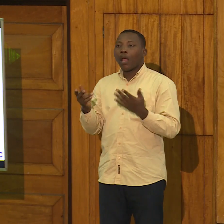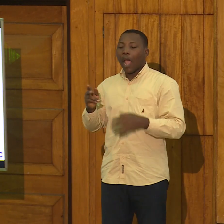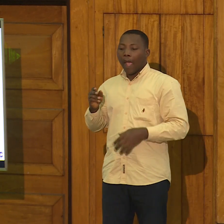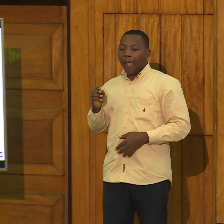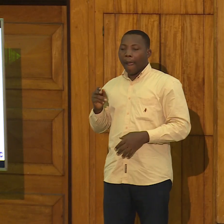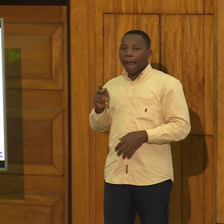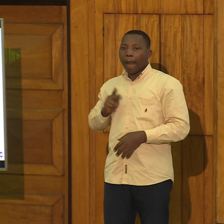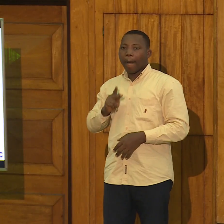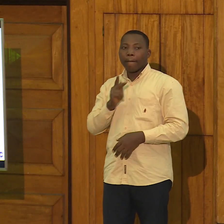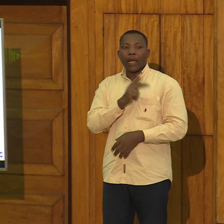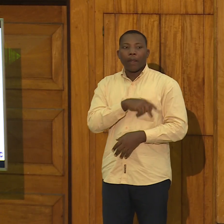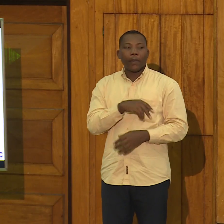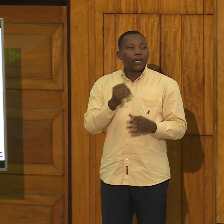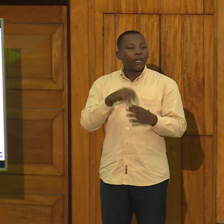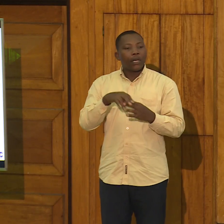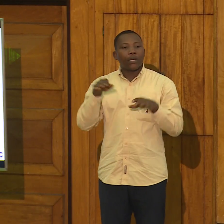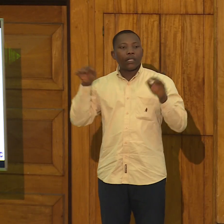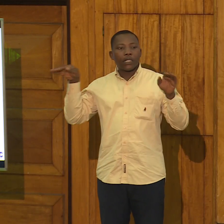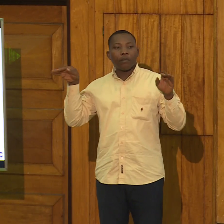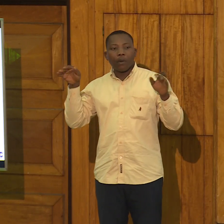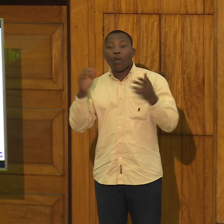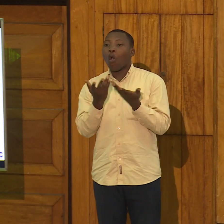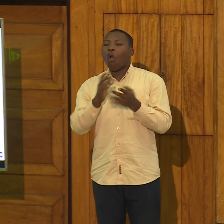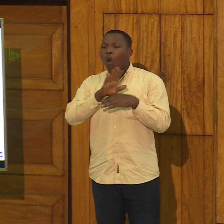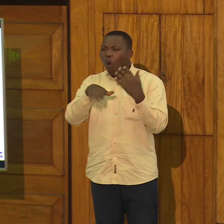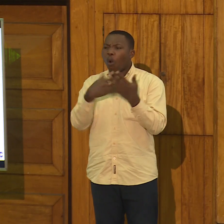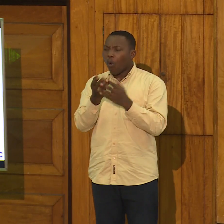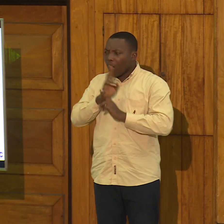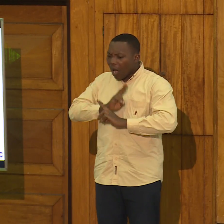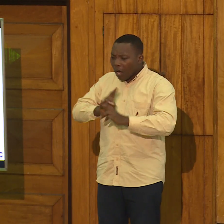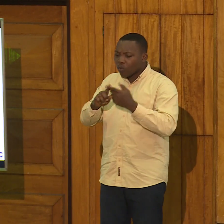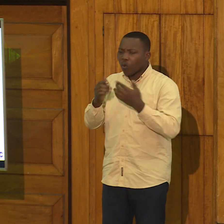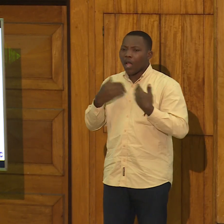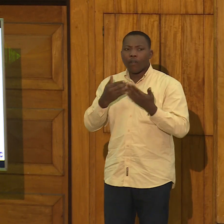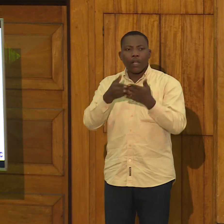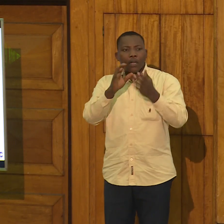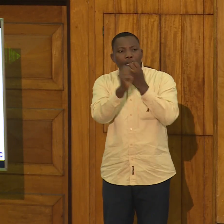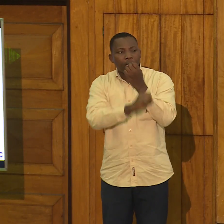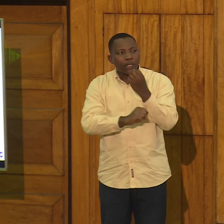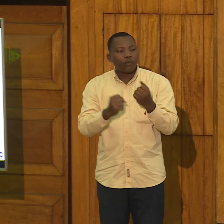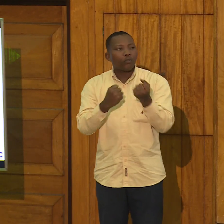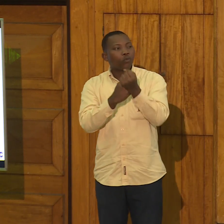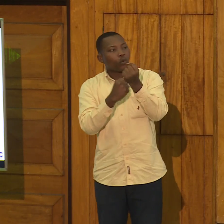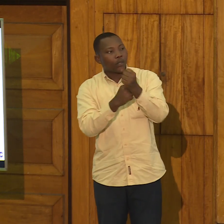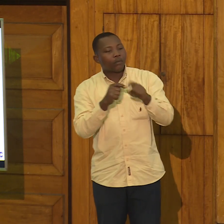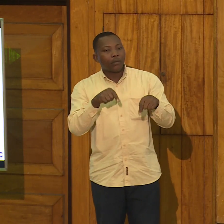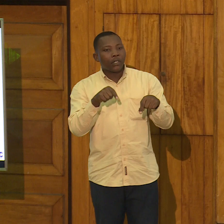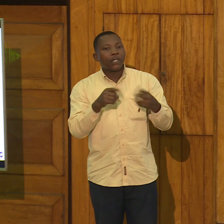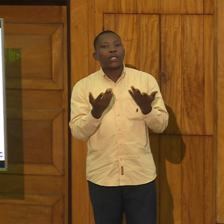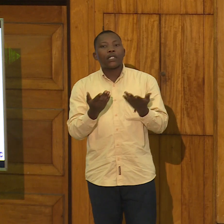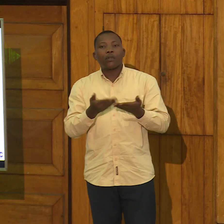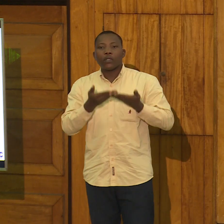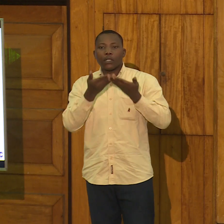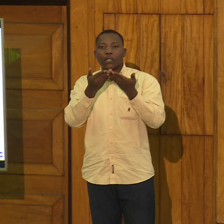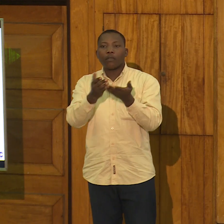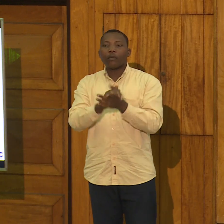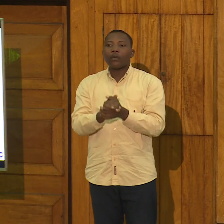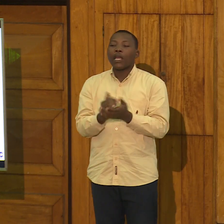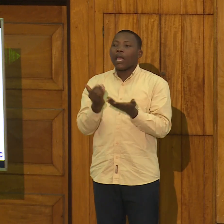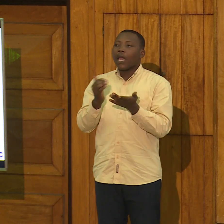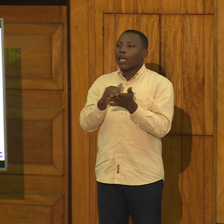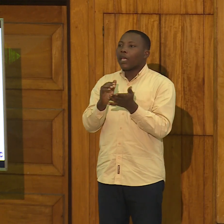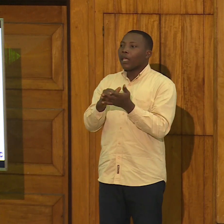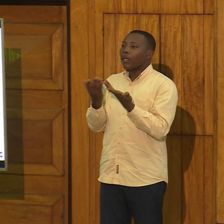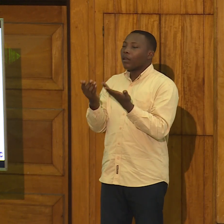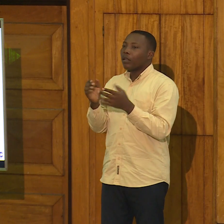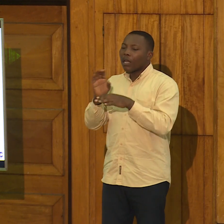Zimbabwe. I'm really honored to have leadership supporting this presentation. Let me also recognize National AIDS Council